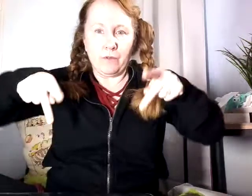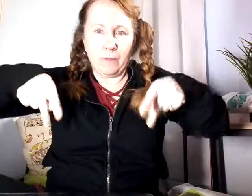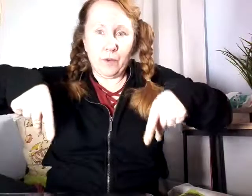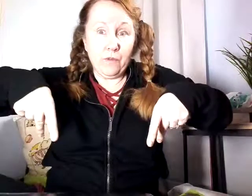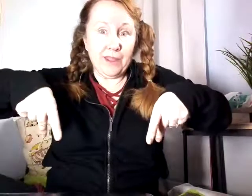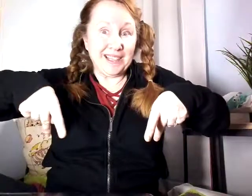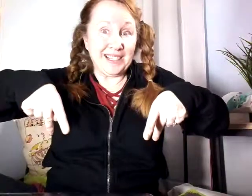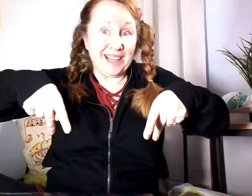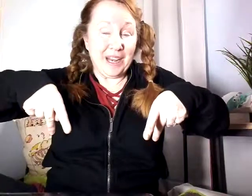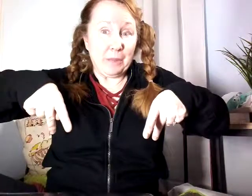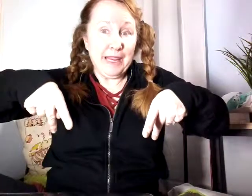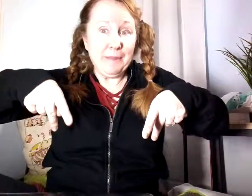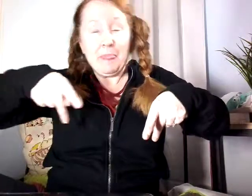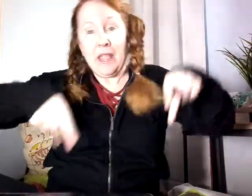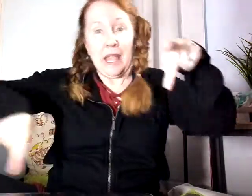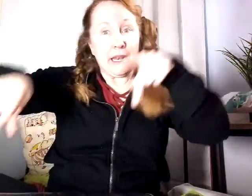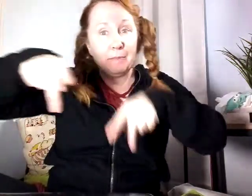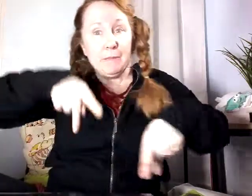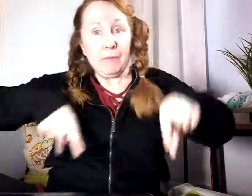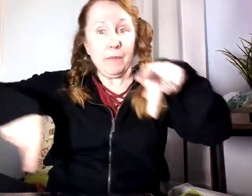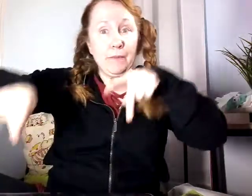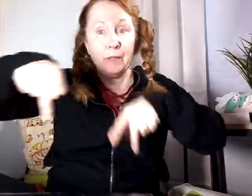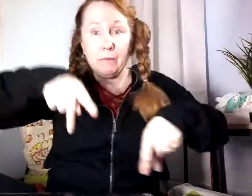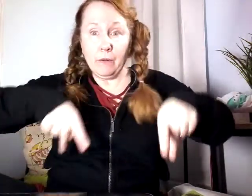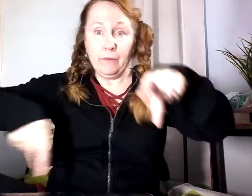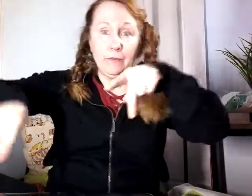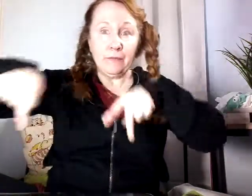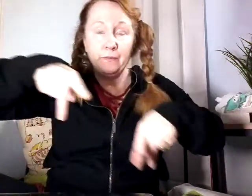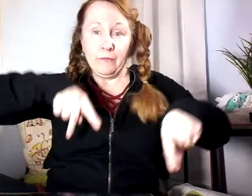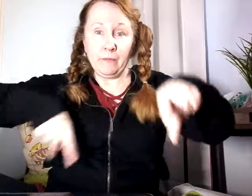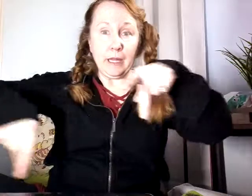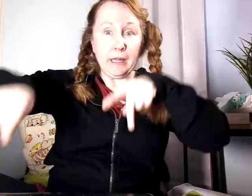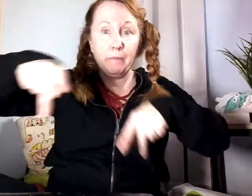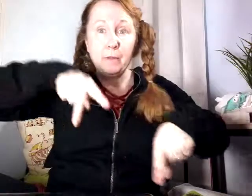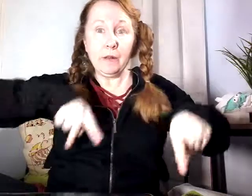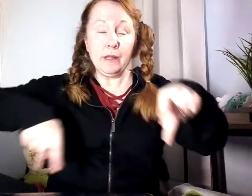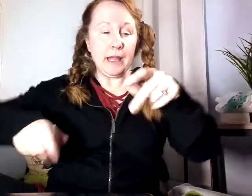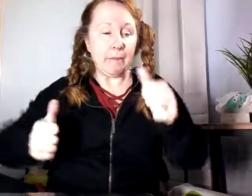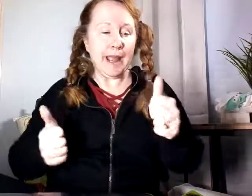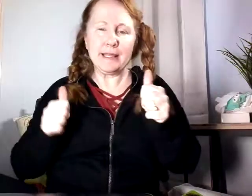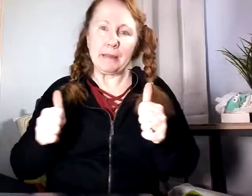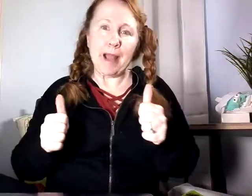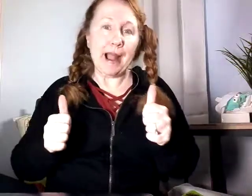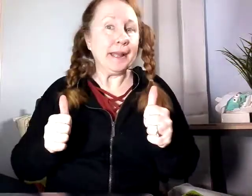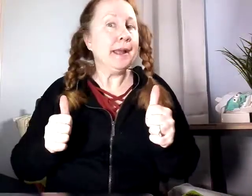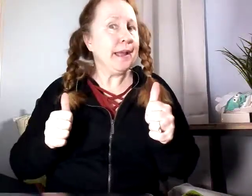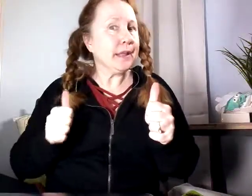it over. That's the letter P. And people, people, people. And passing by is